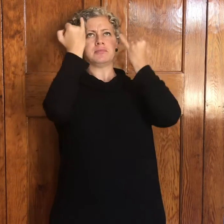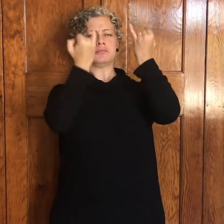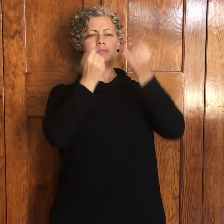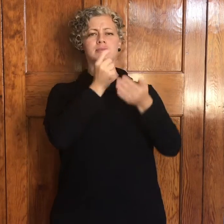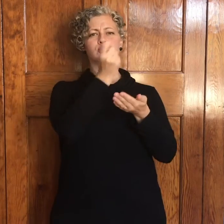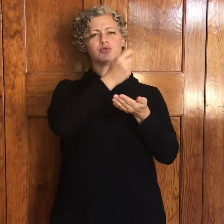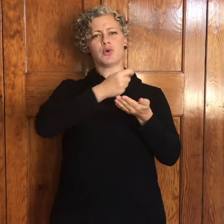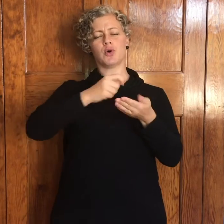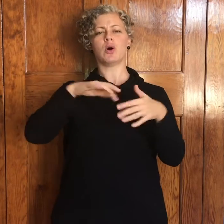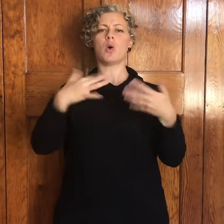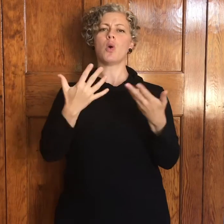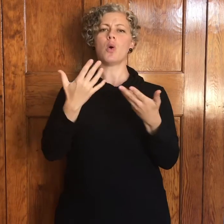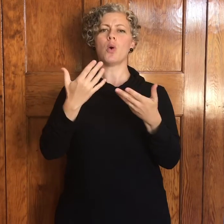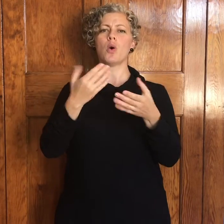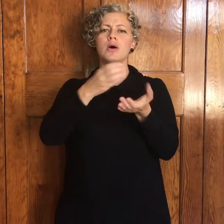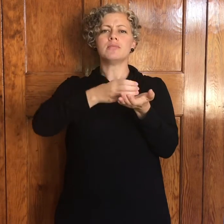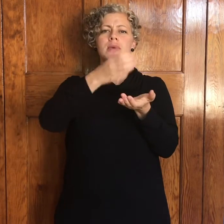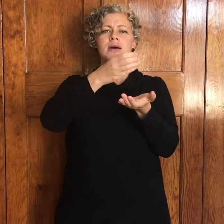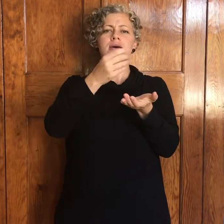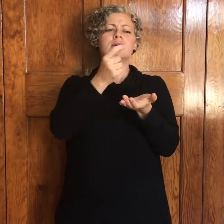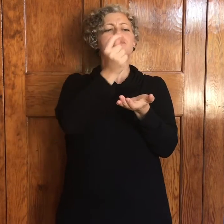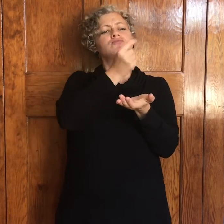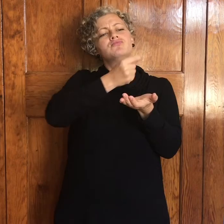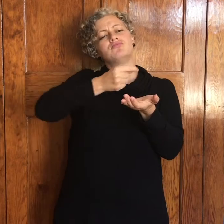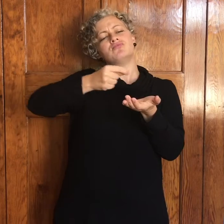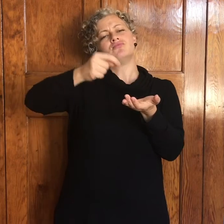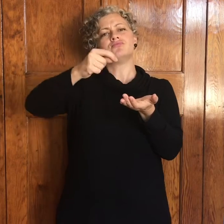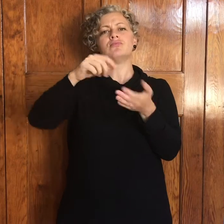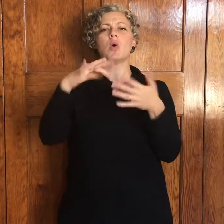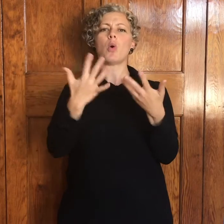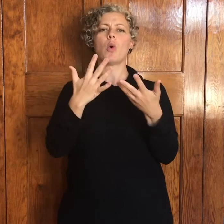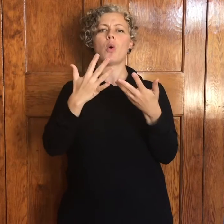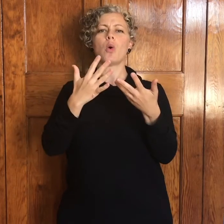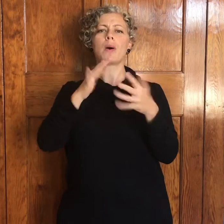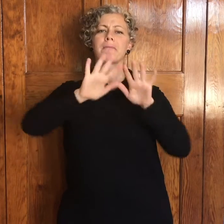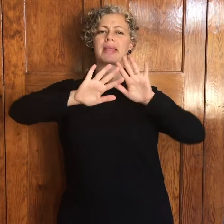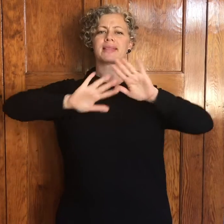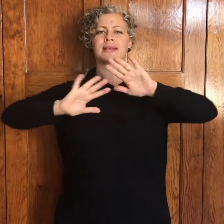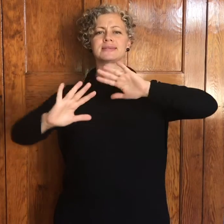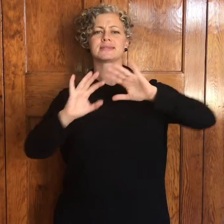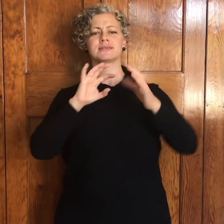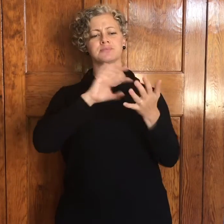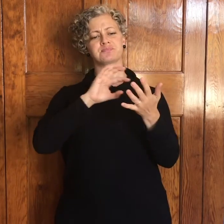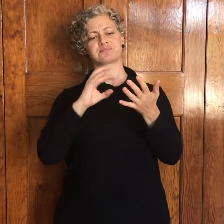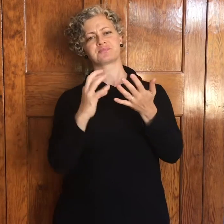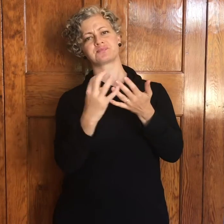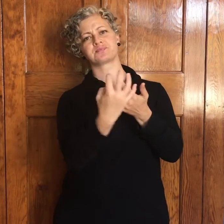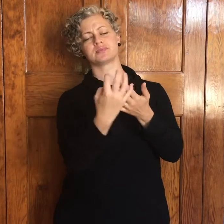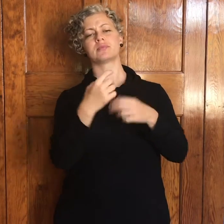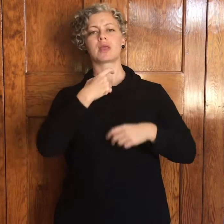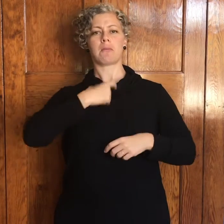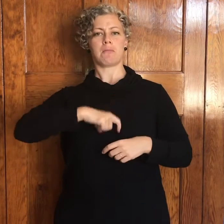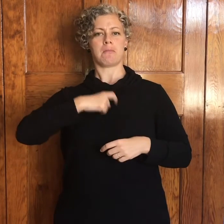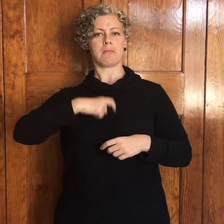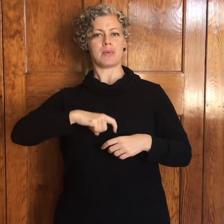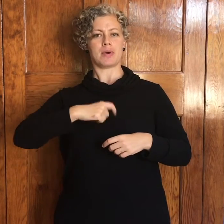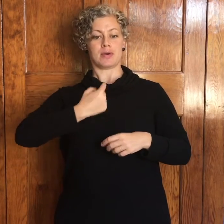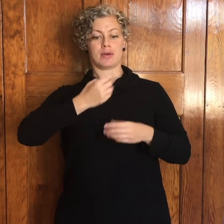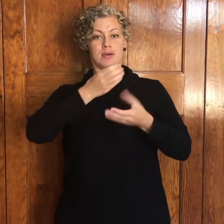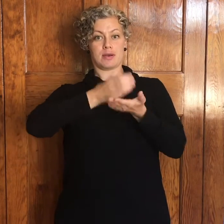and fun patterns, a personalized mug is a special way to show how well you know your